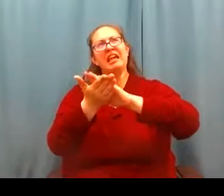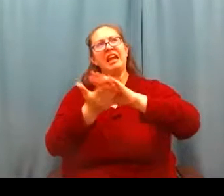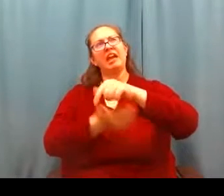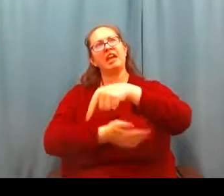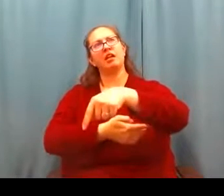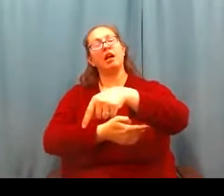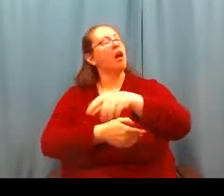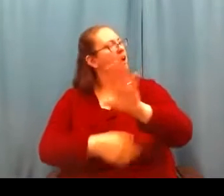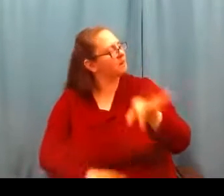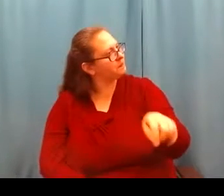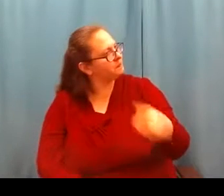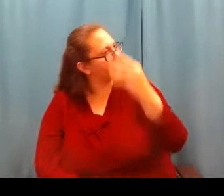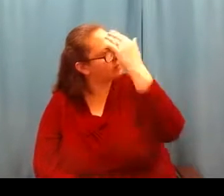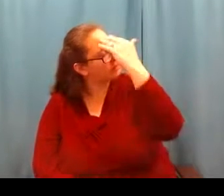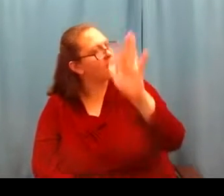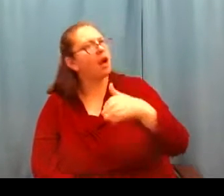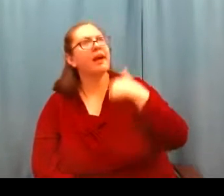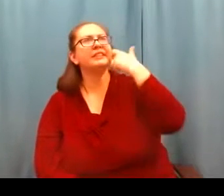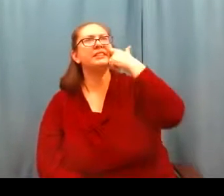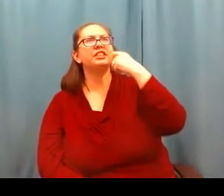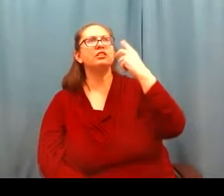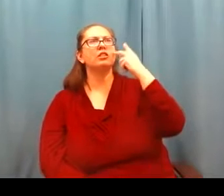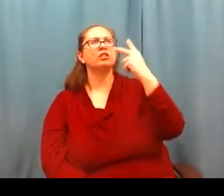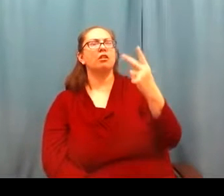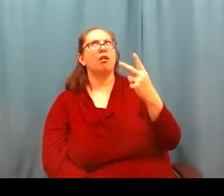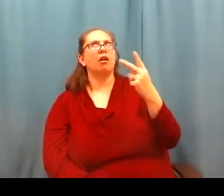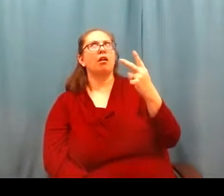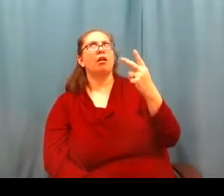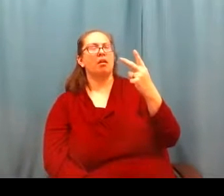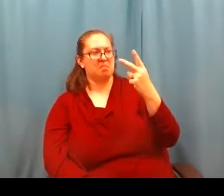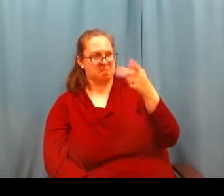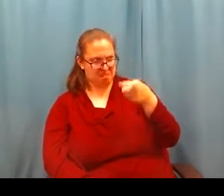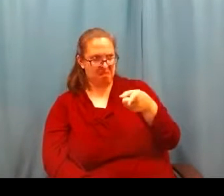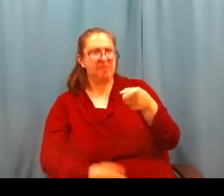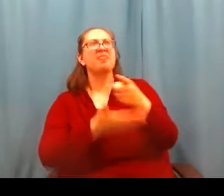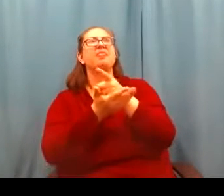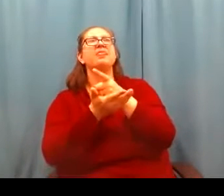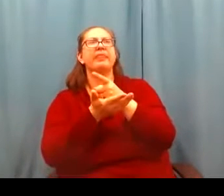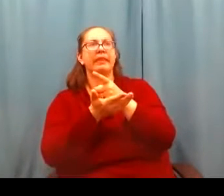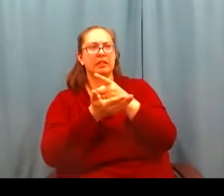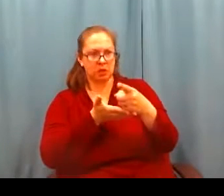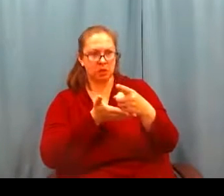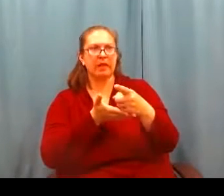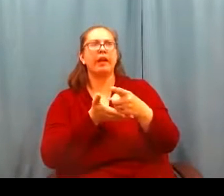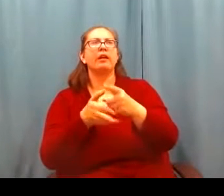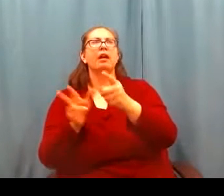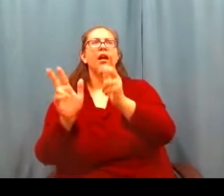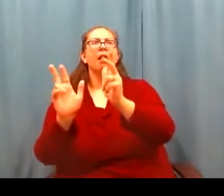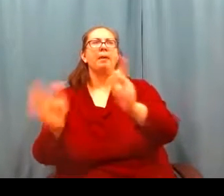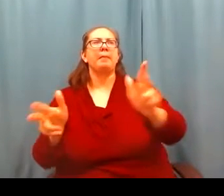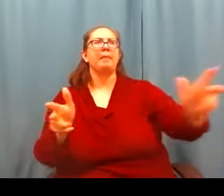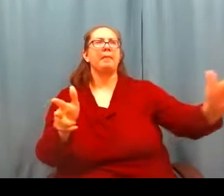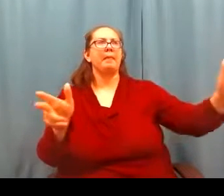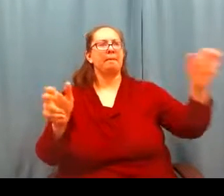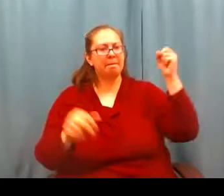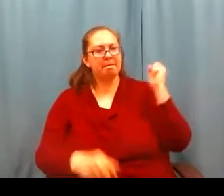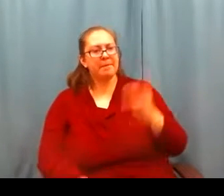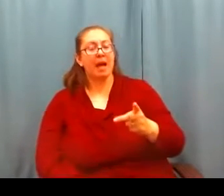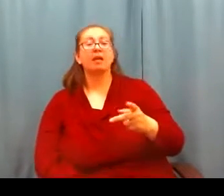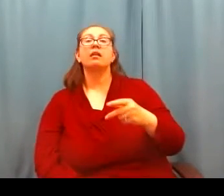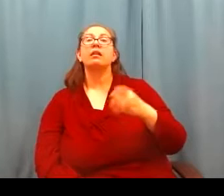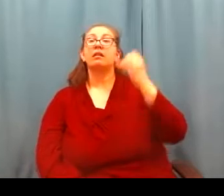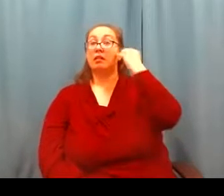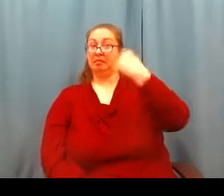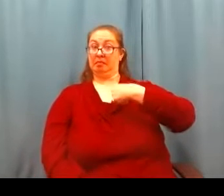saw the scooters, I think it was this week that they were put back out. If I were you and I were